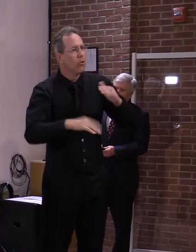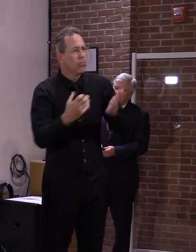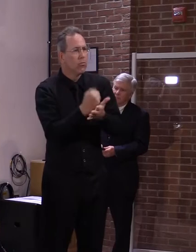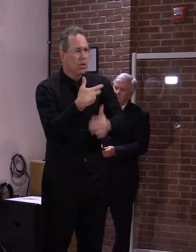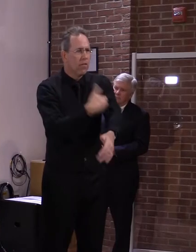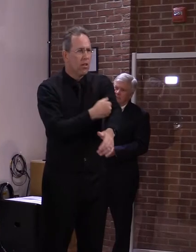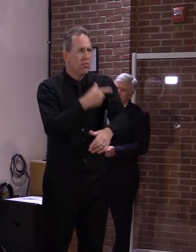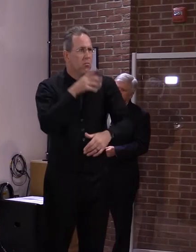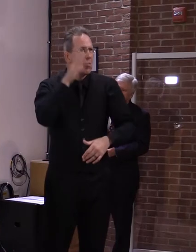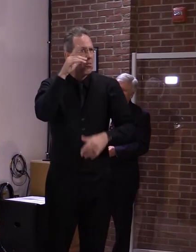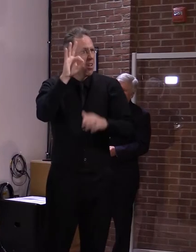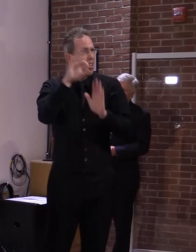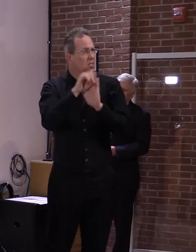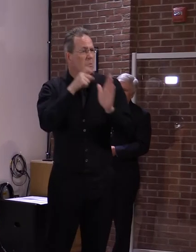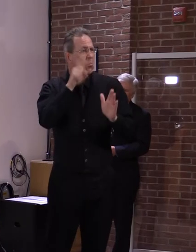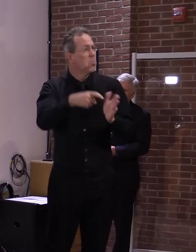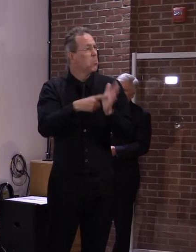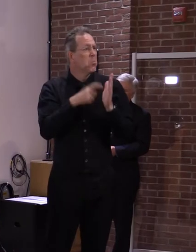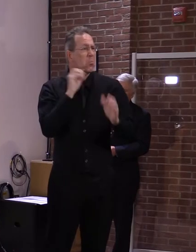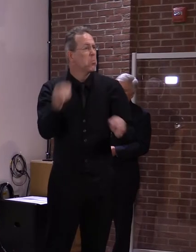you see that policy changing?